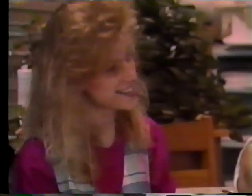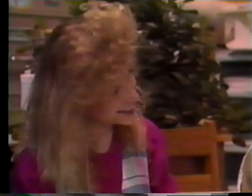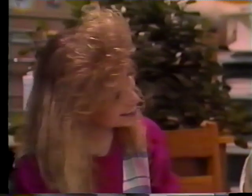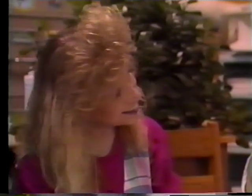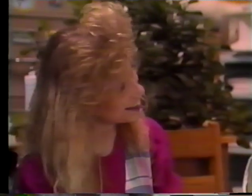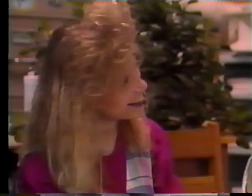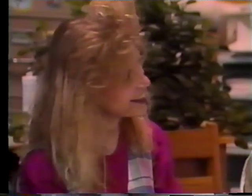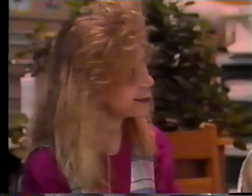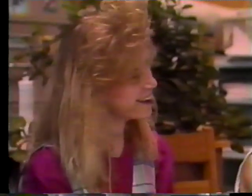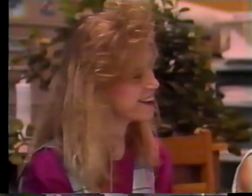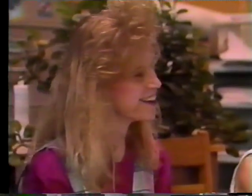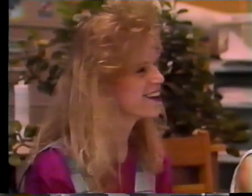Oh, that was good. Okay.